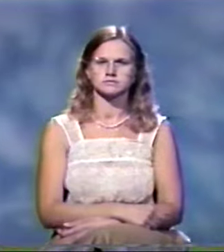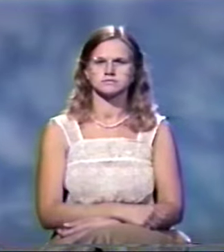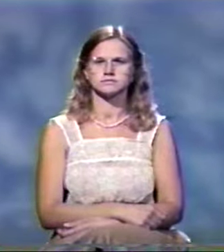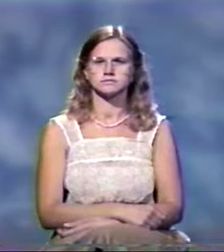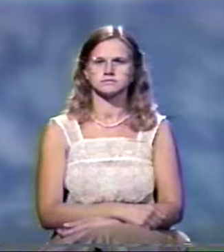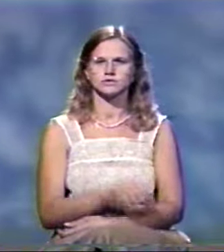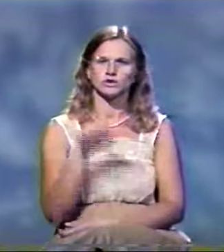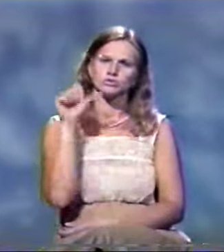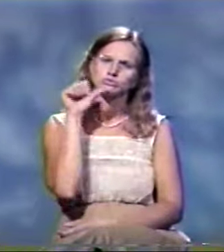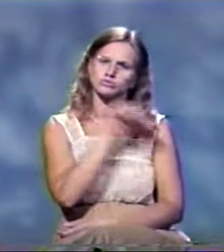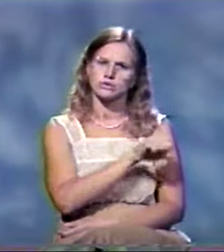Drunk.